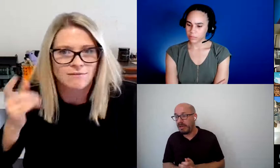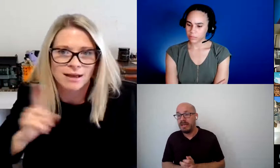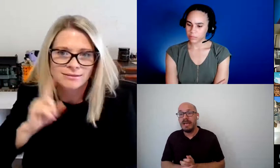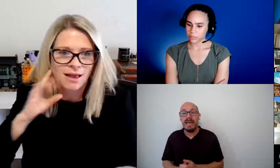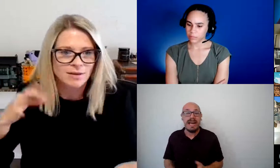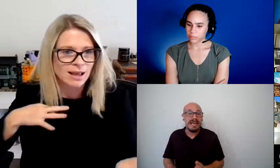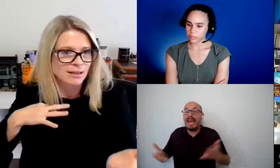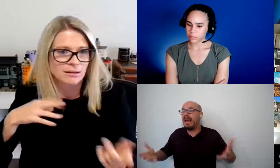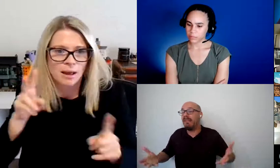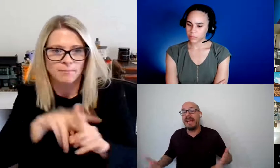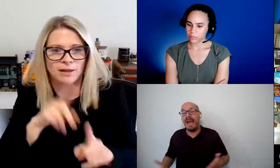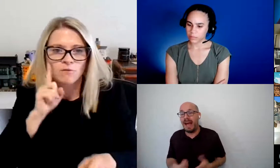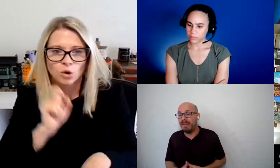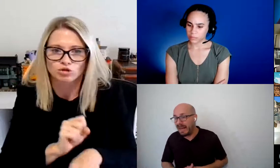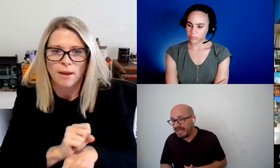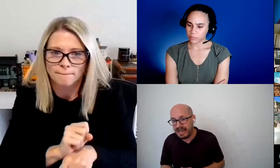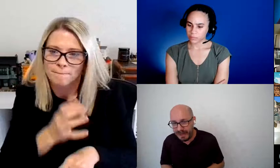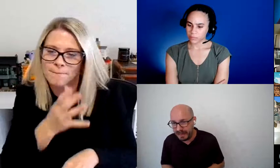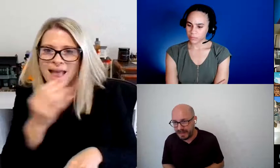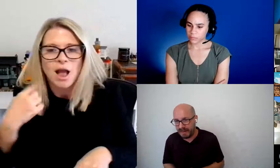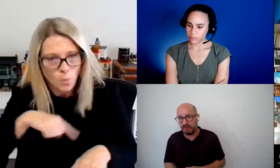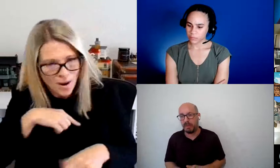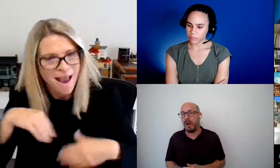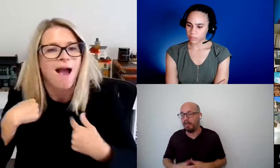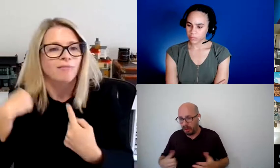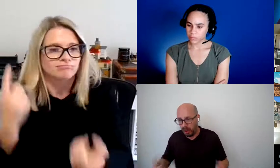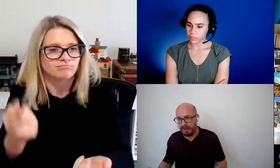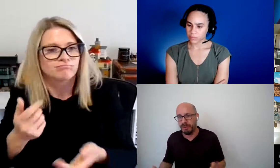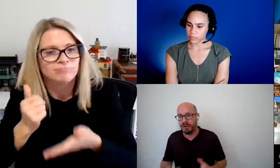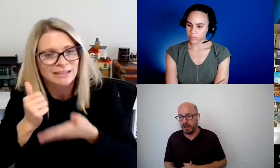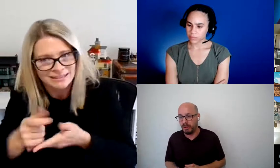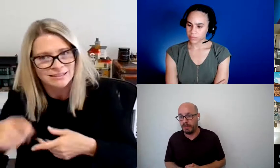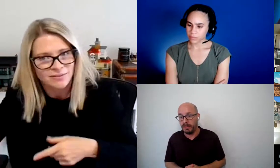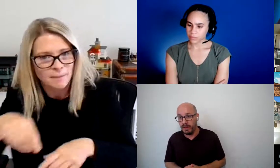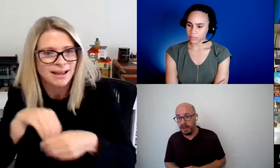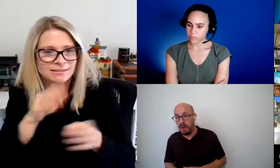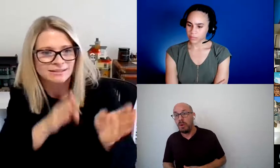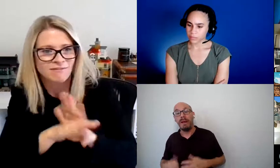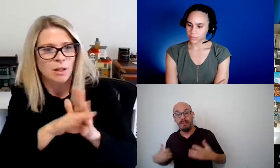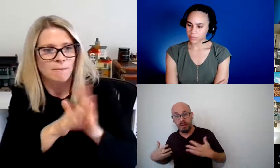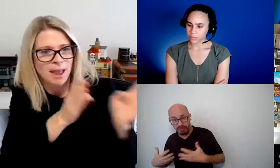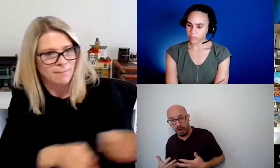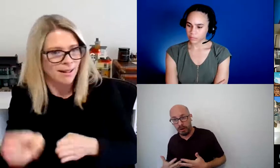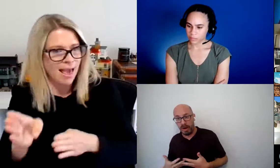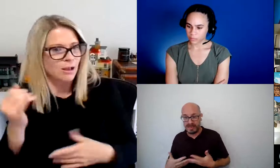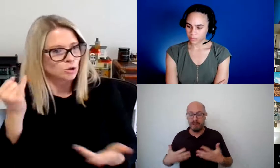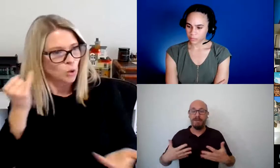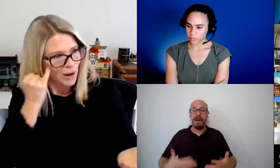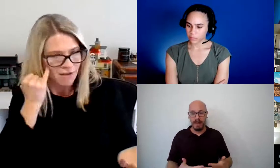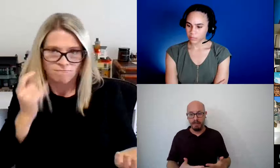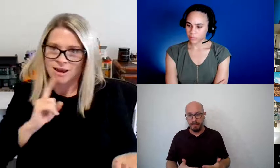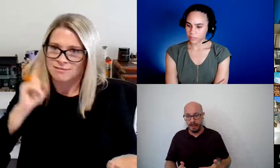in case they have any Deaf candidates to apply for a job. We have thus far identified them